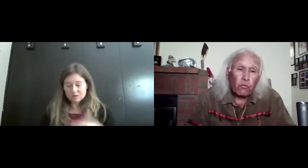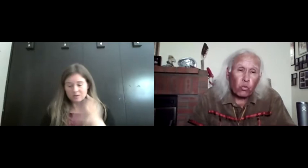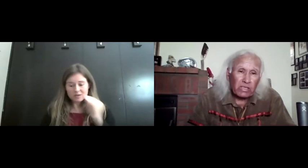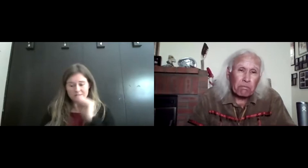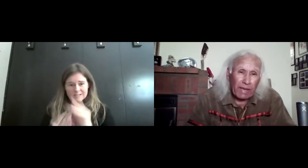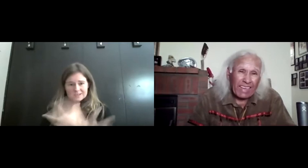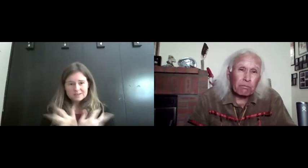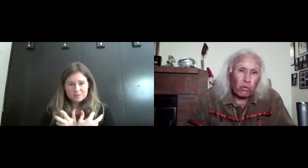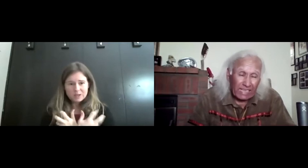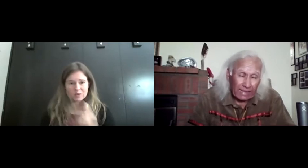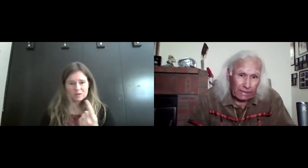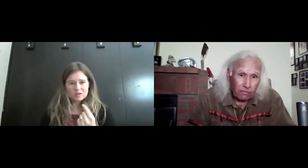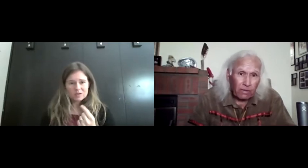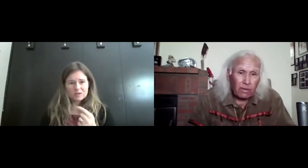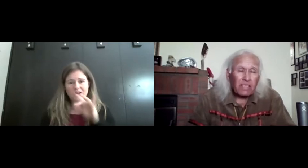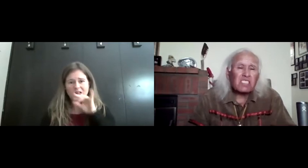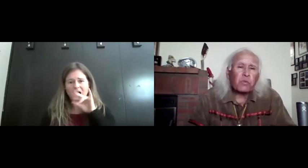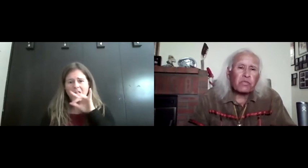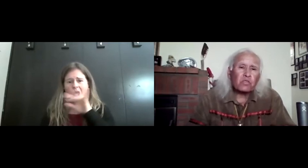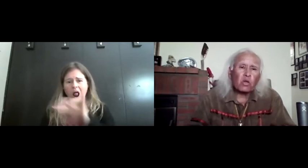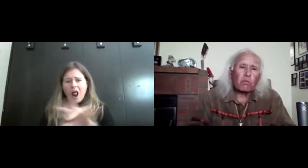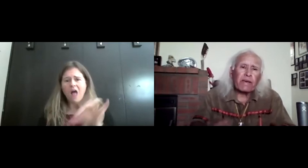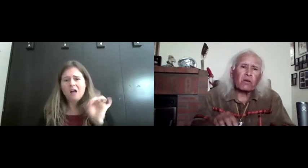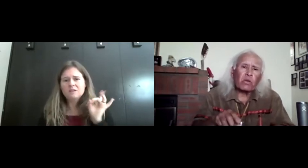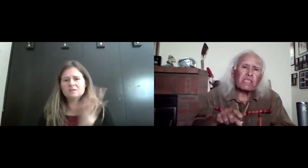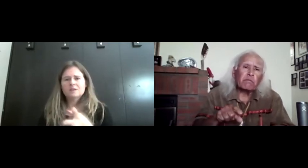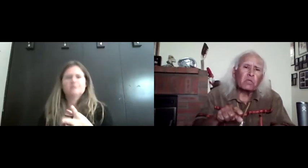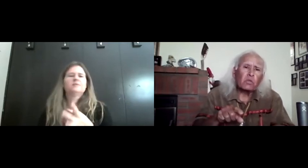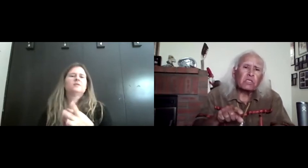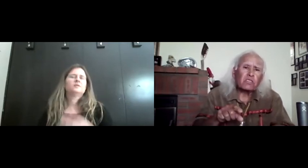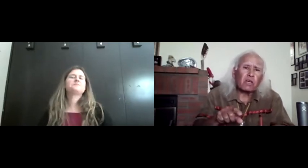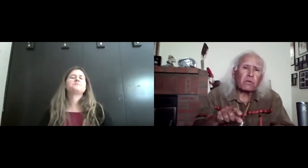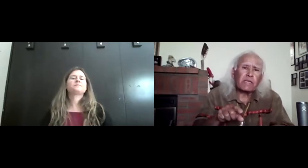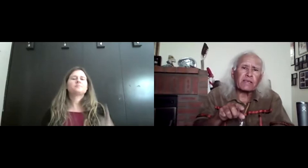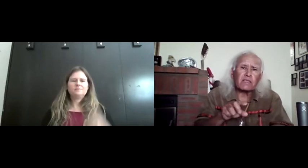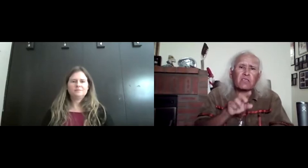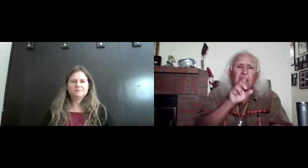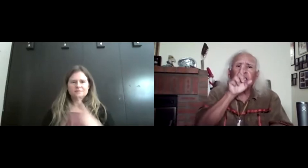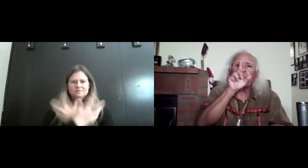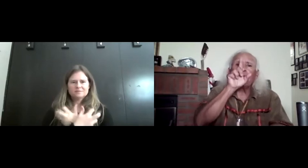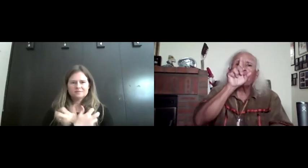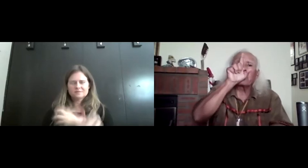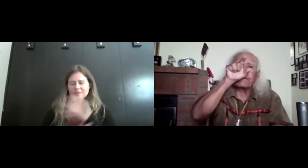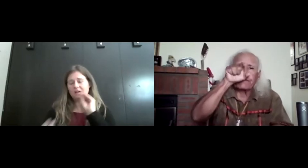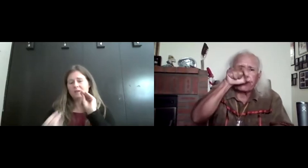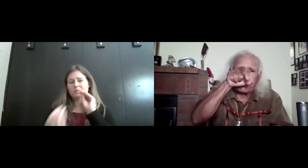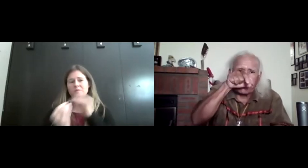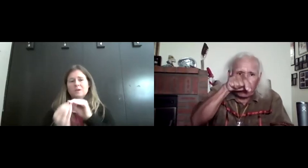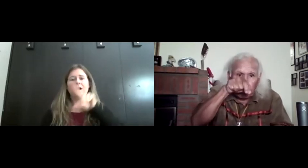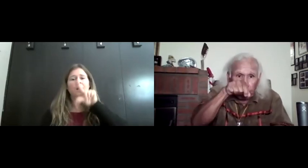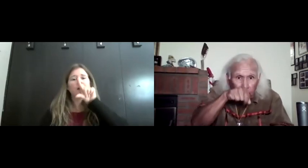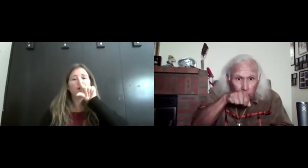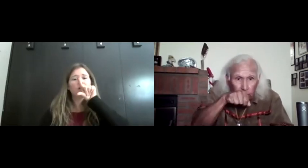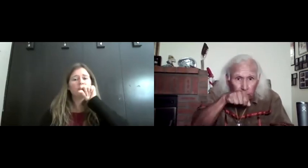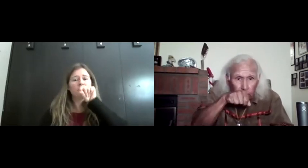have really bad breath. His breath was so bad that when he gave Muhu, the songbird, that kiss, his beak went